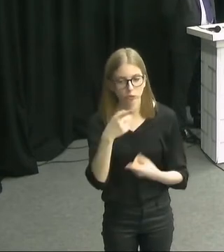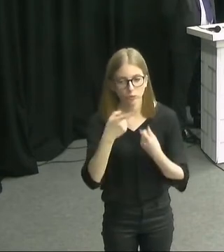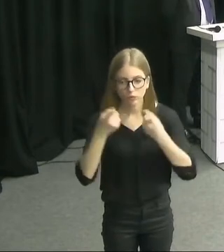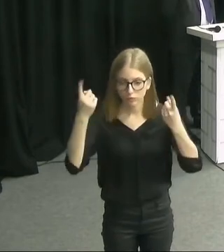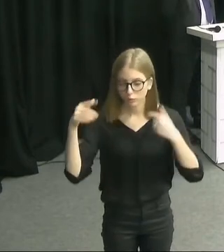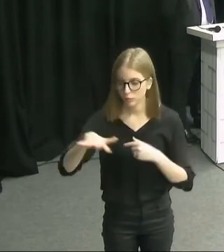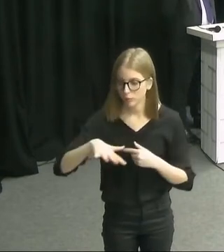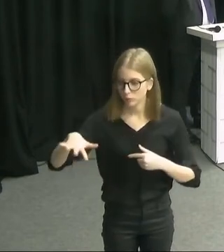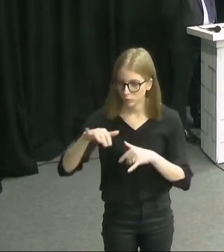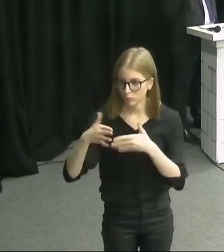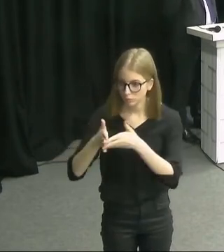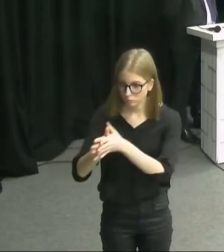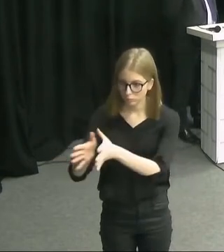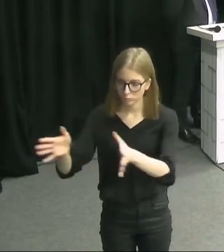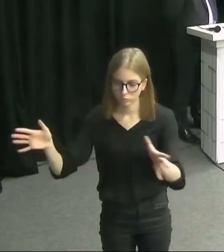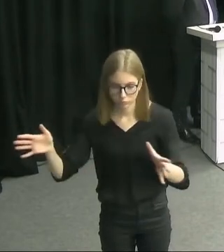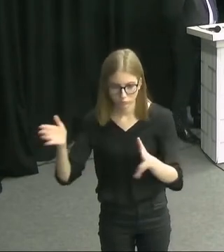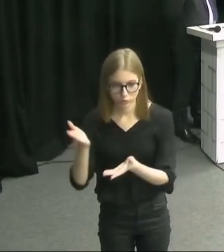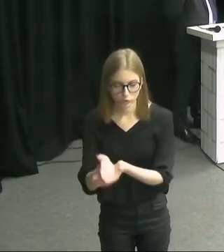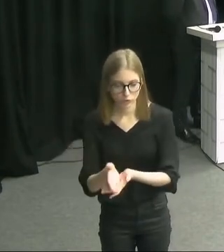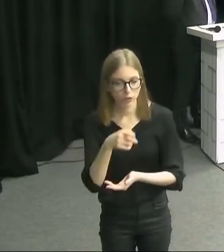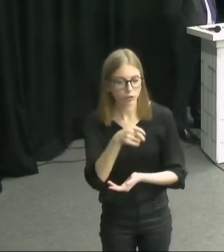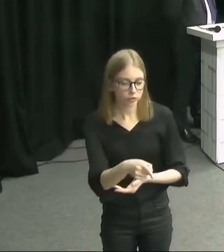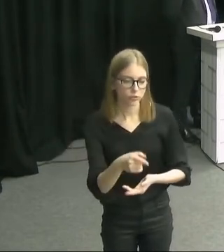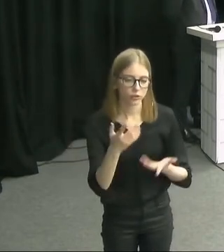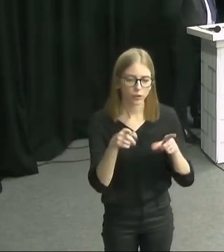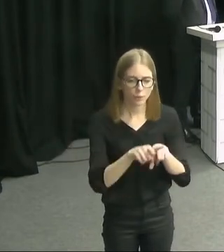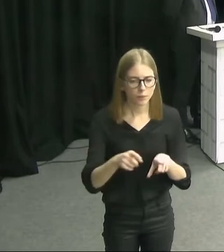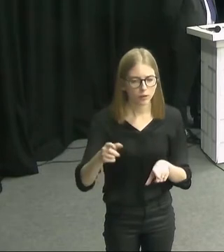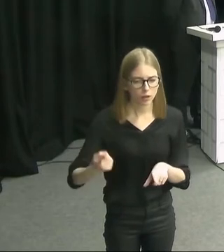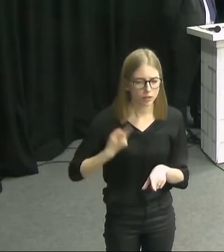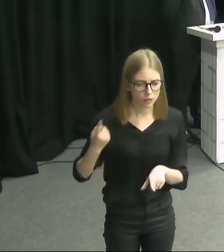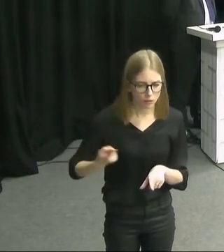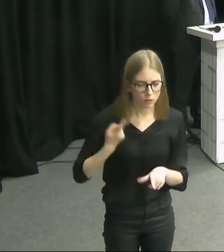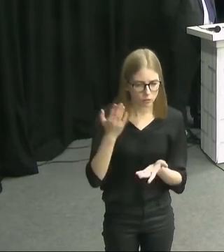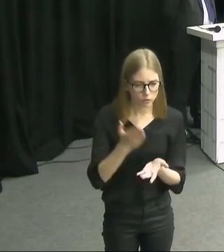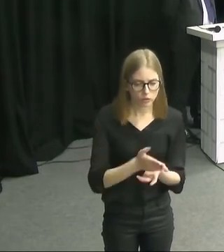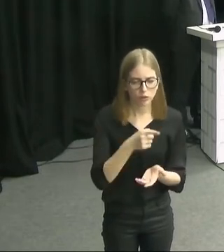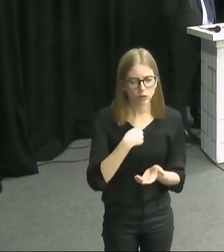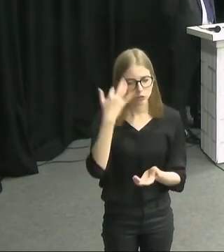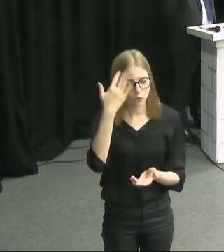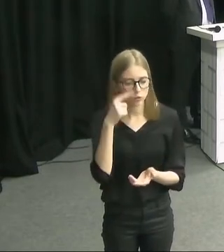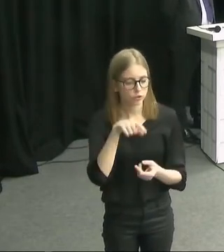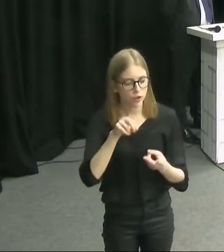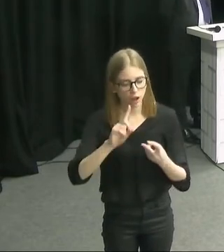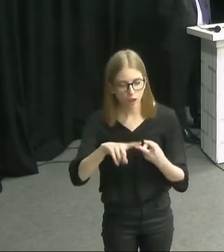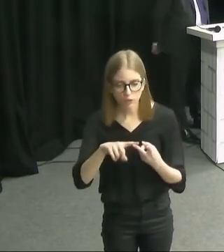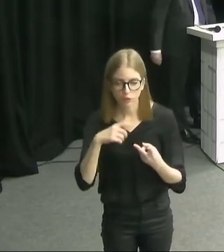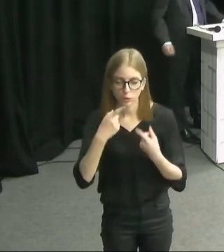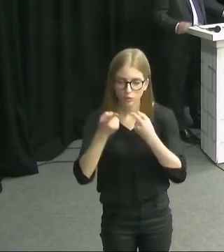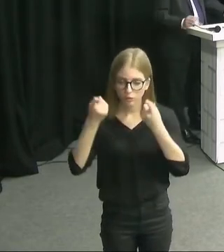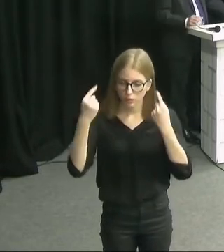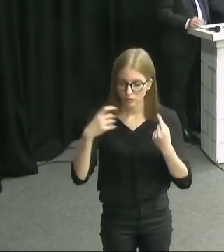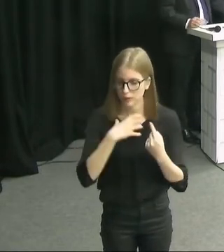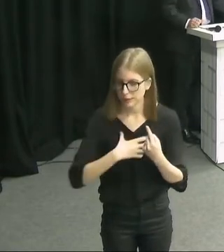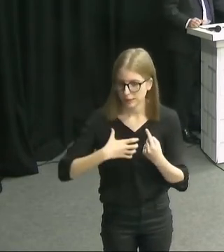body of the university. This is a body that's expanded all over the world, all over Lithuania. So the university should at